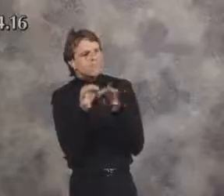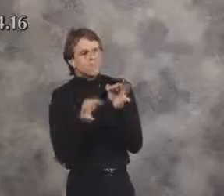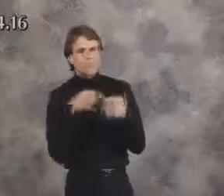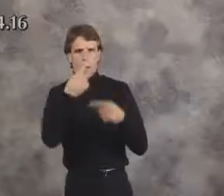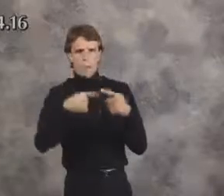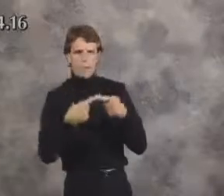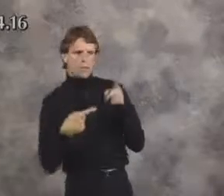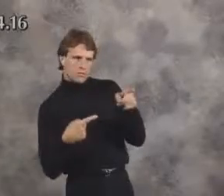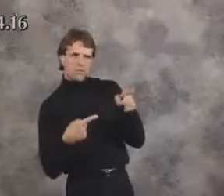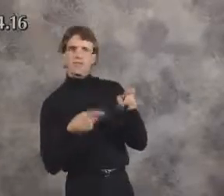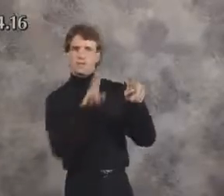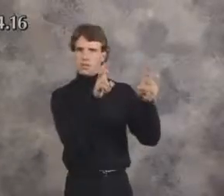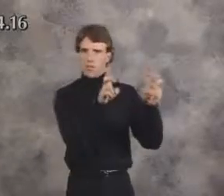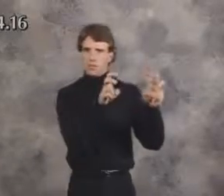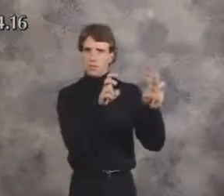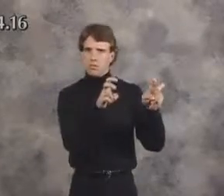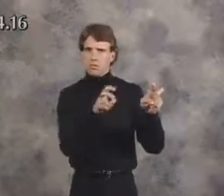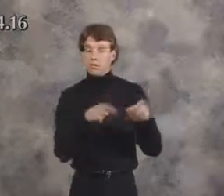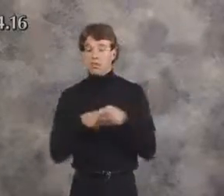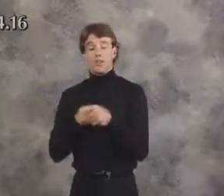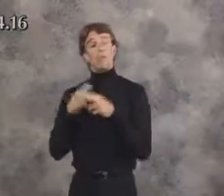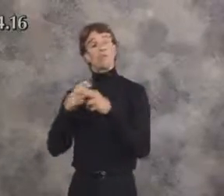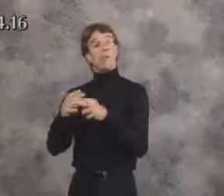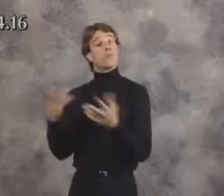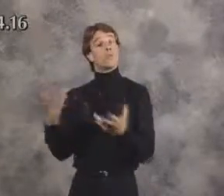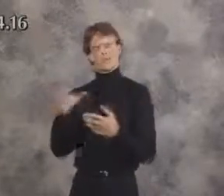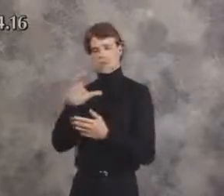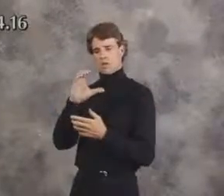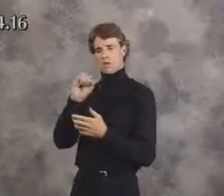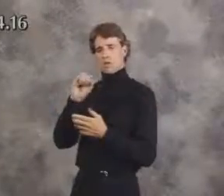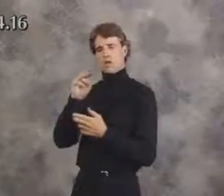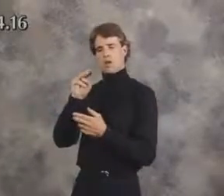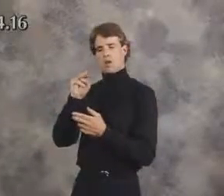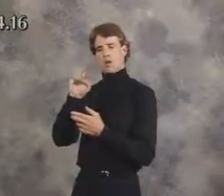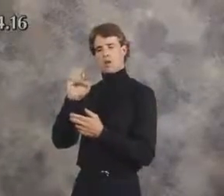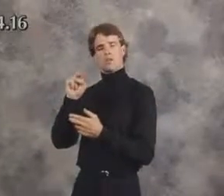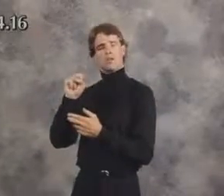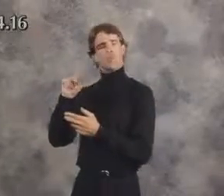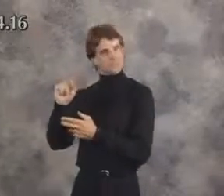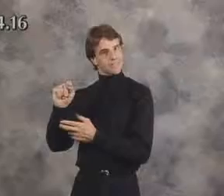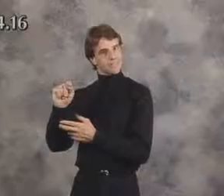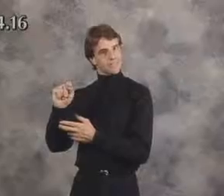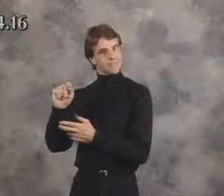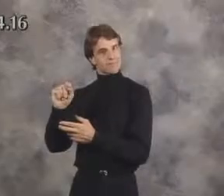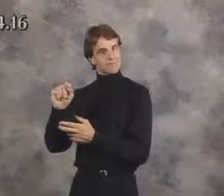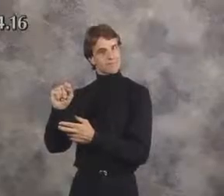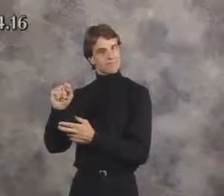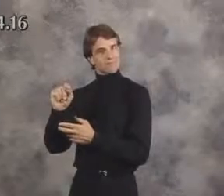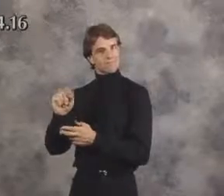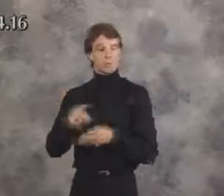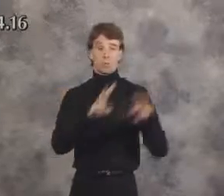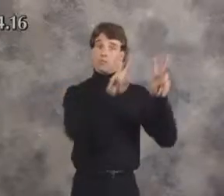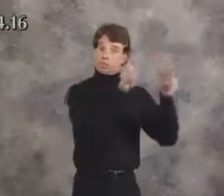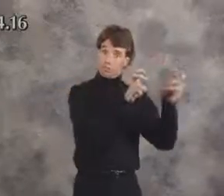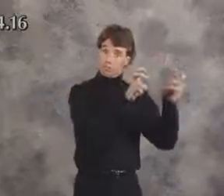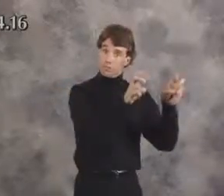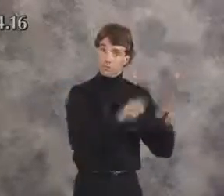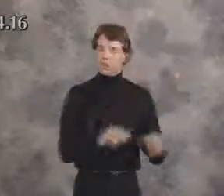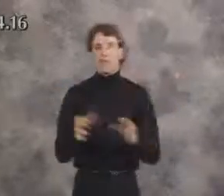one wants to say about that topic follows, and that is called the comment. This is